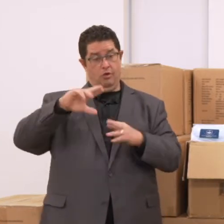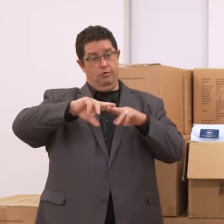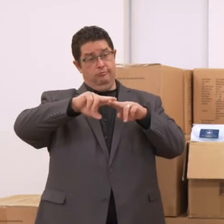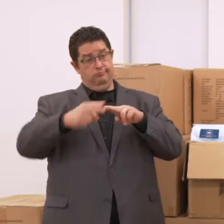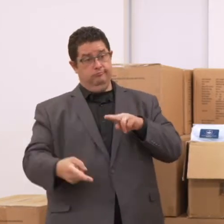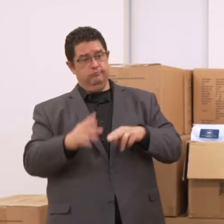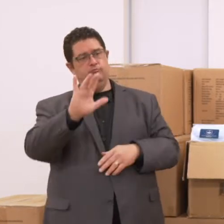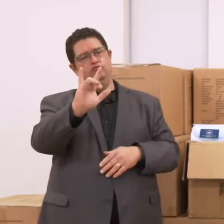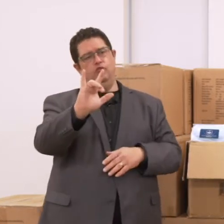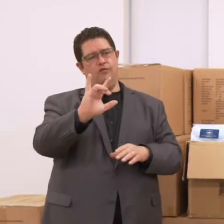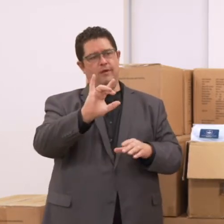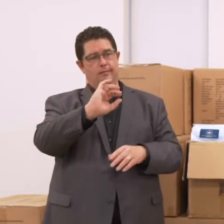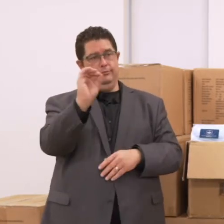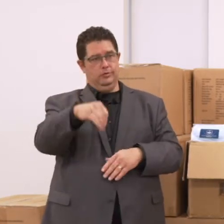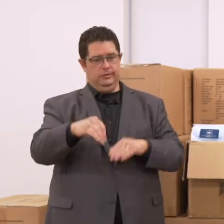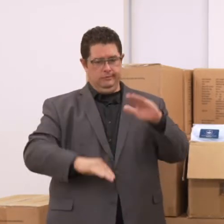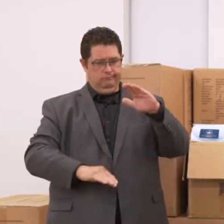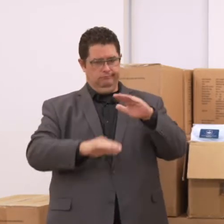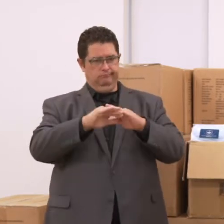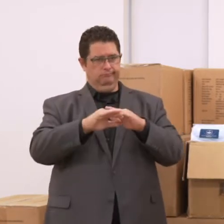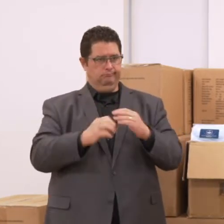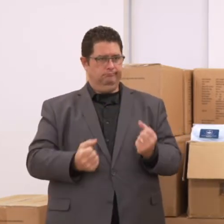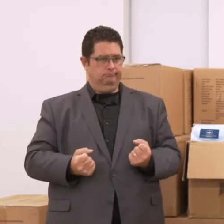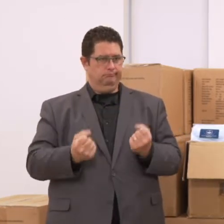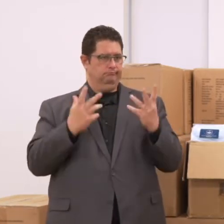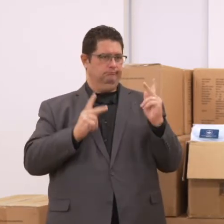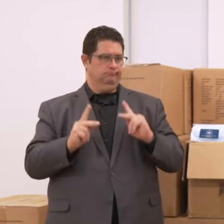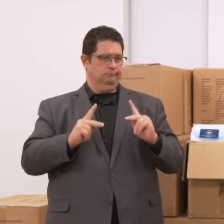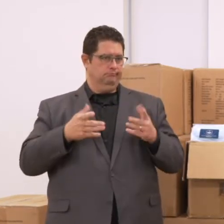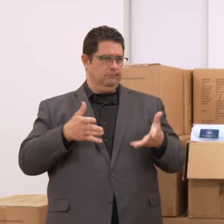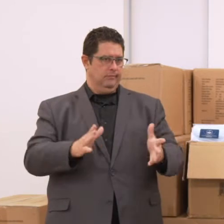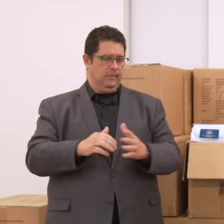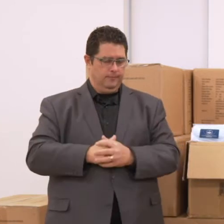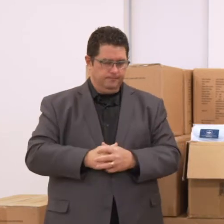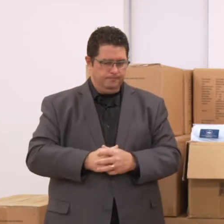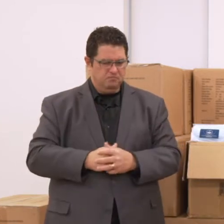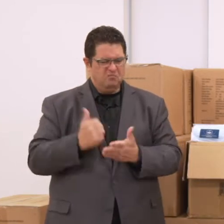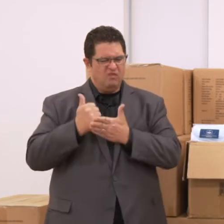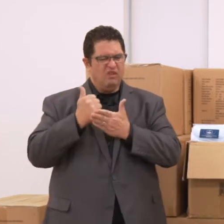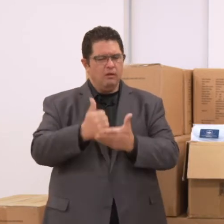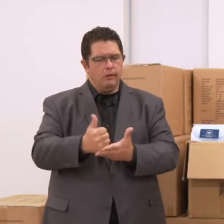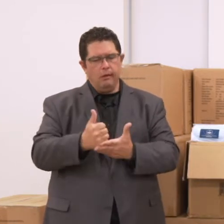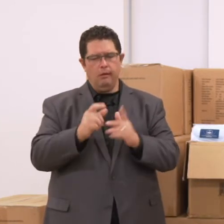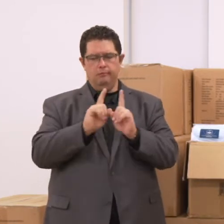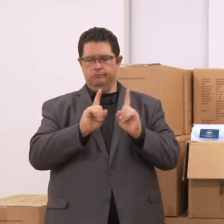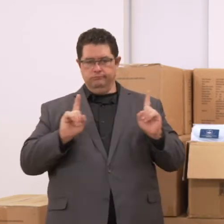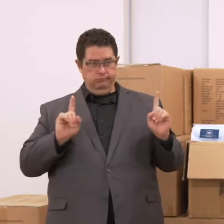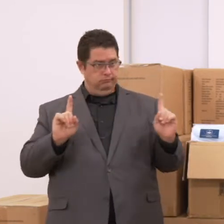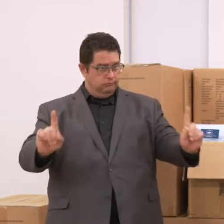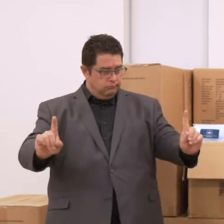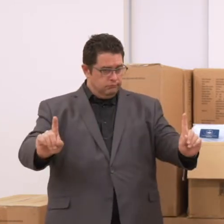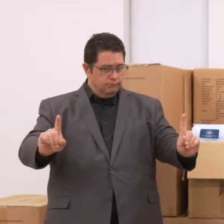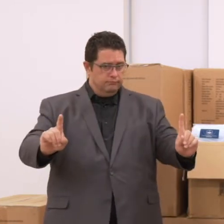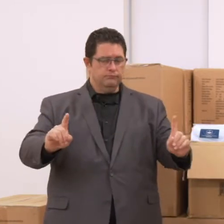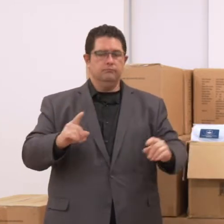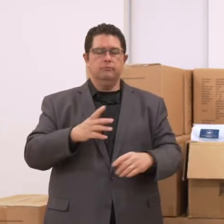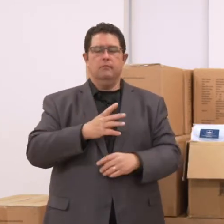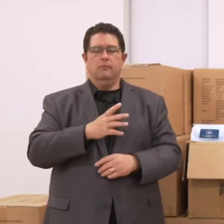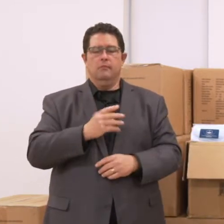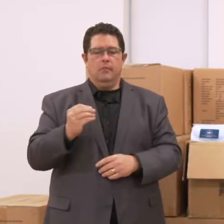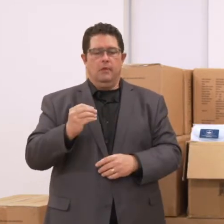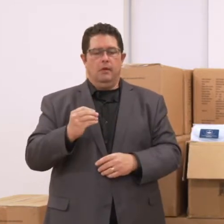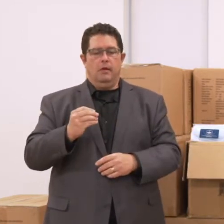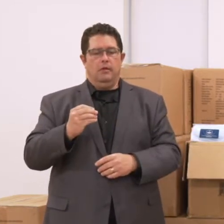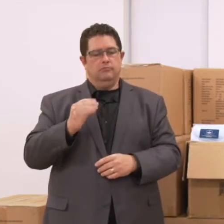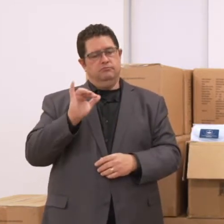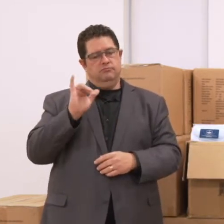to 25%. It will help us make it easier to maintain social distancing practices, and this as well